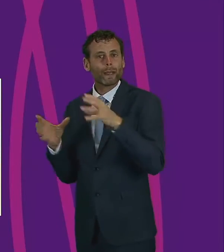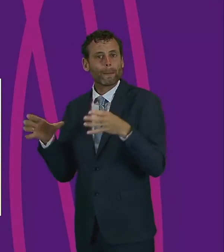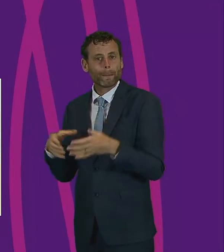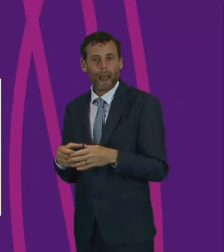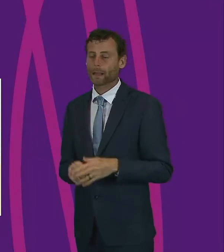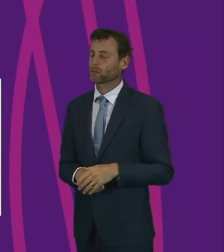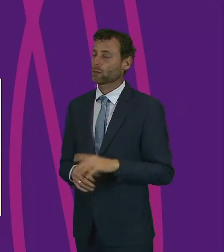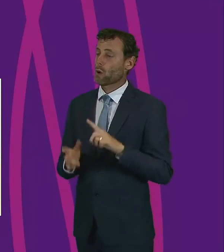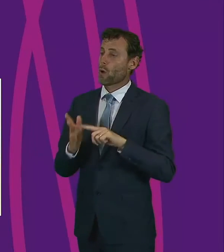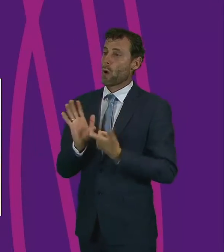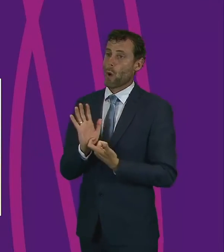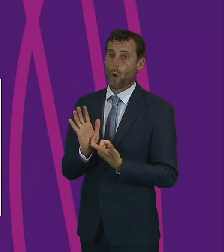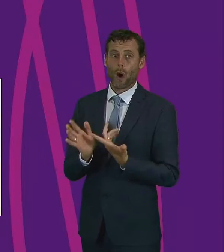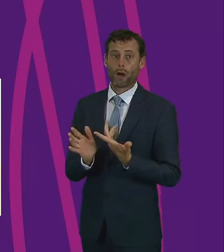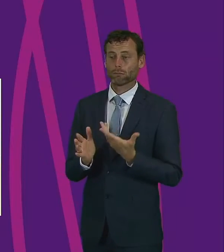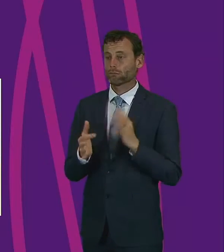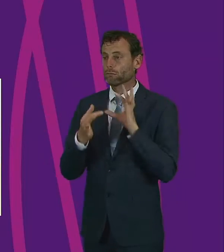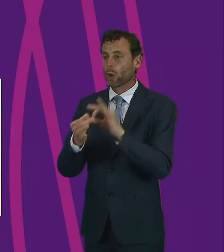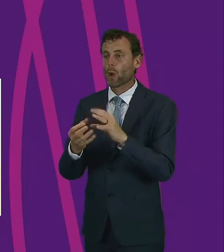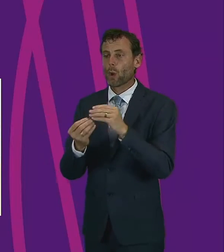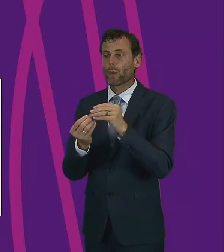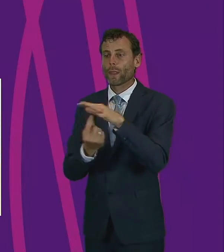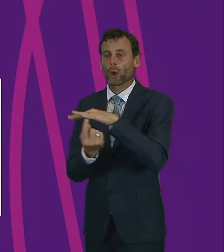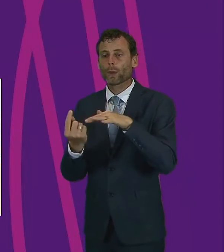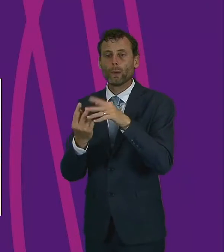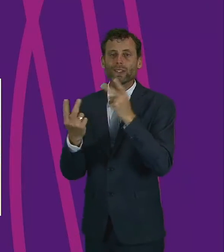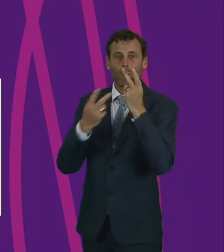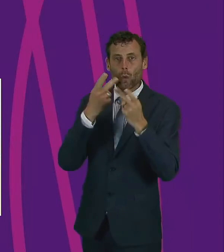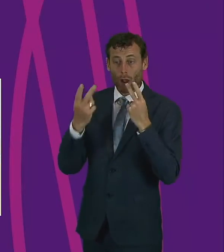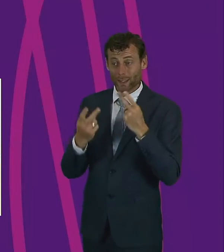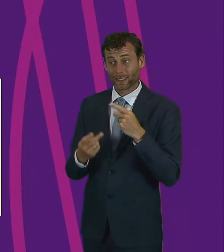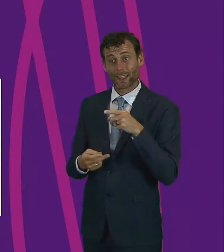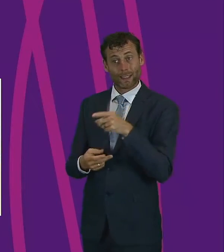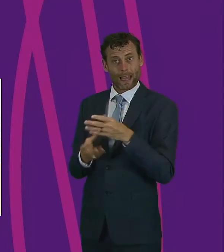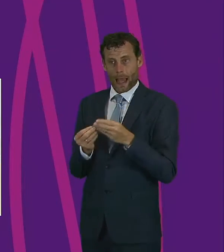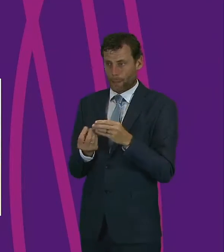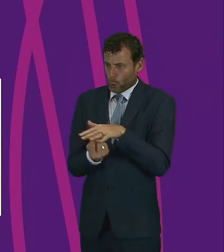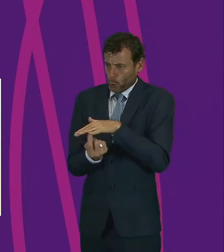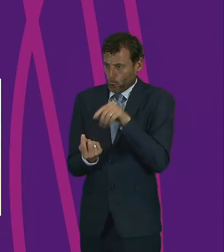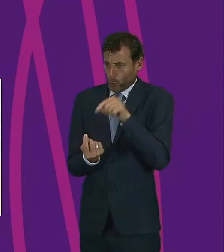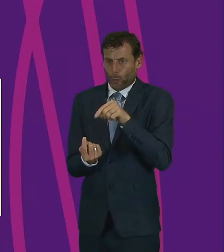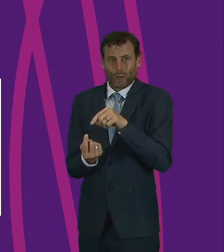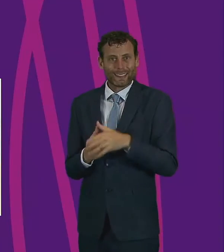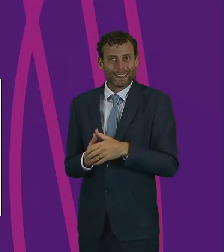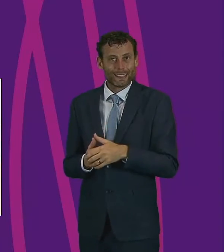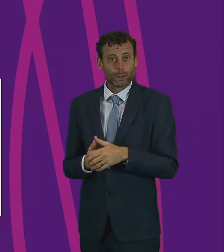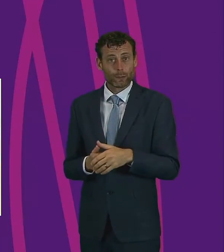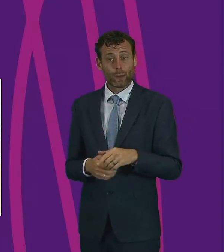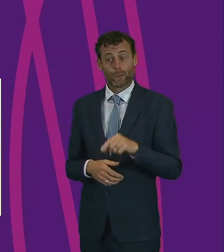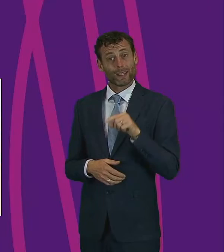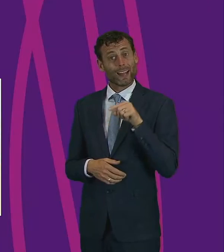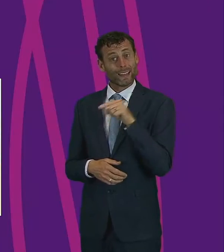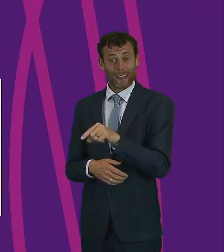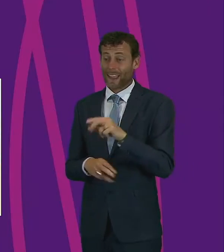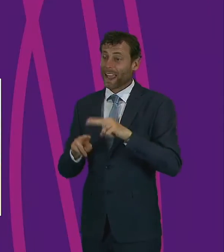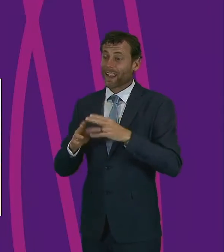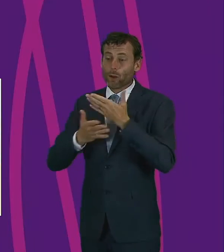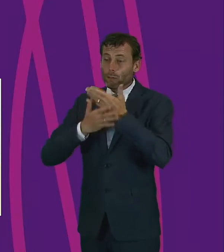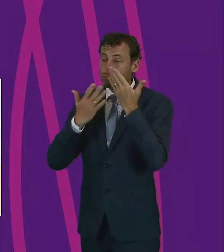who go and run community choirs that so greatly enrich their local communities. Without that bread and butter,